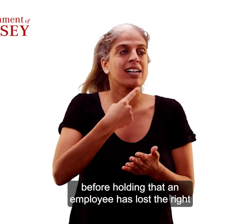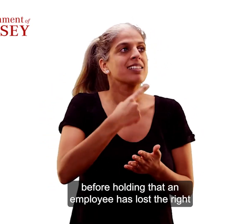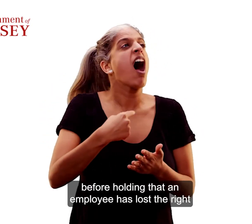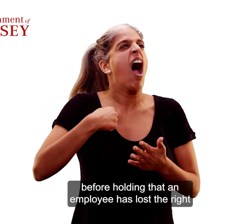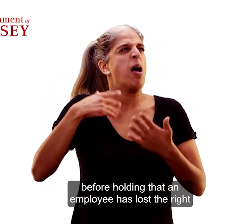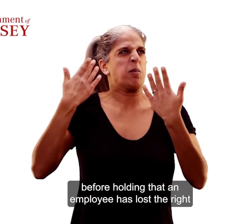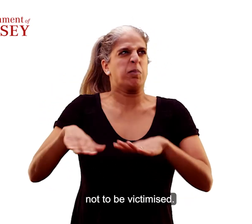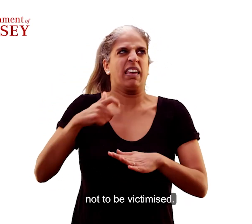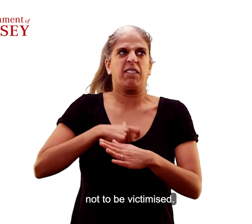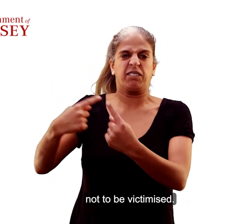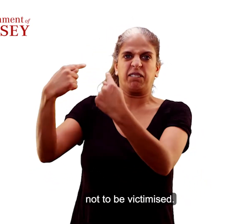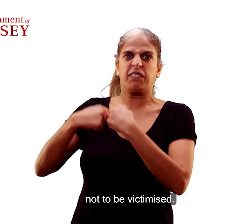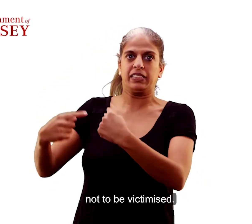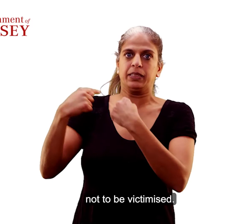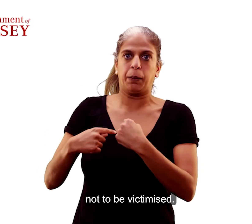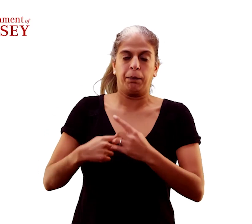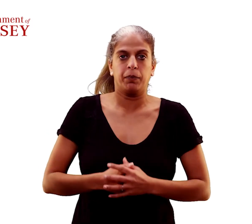the right not to be victimised.